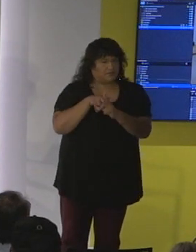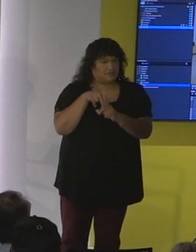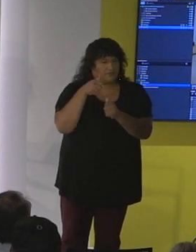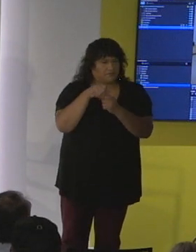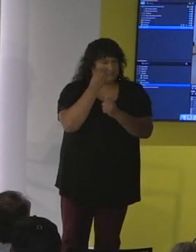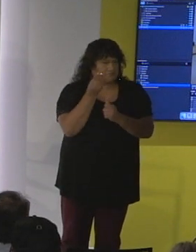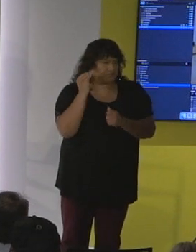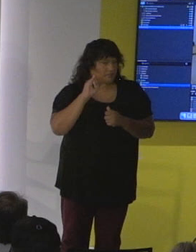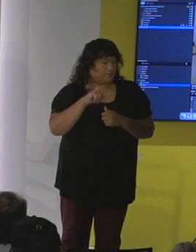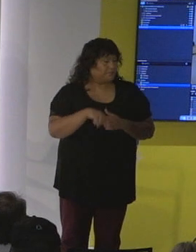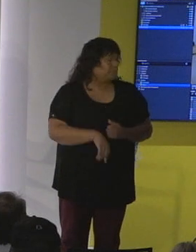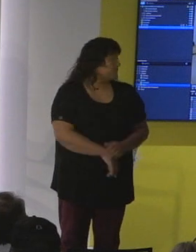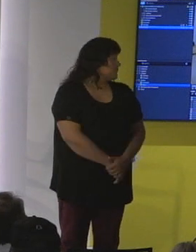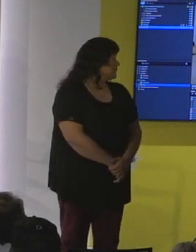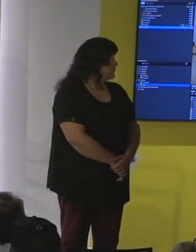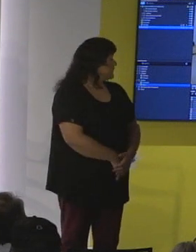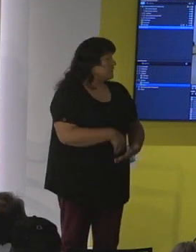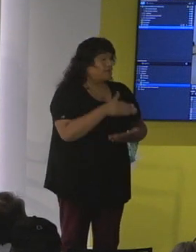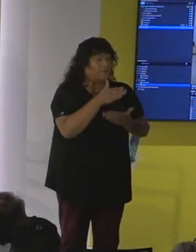Piece, add that.